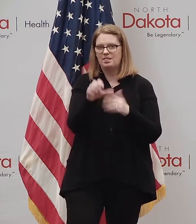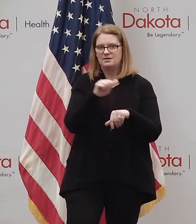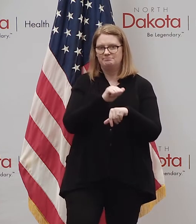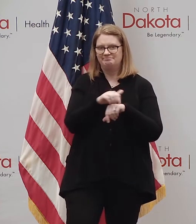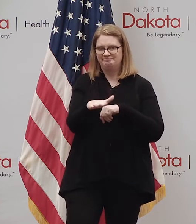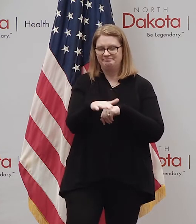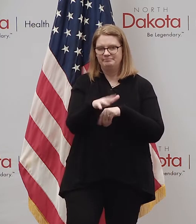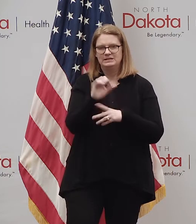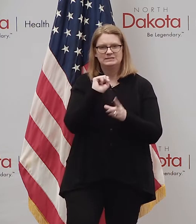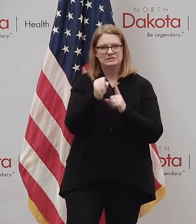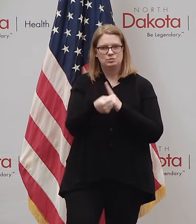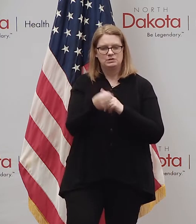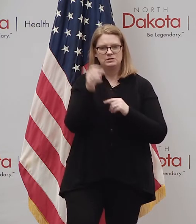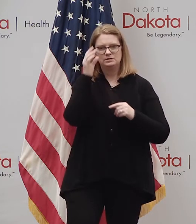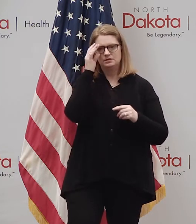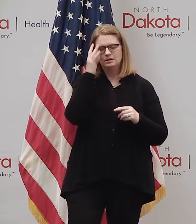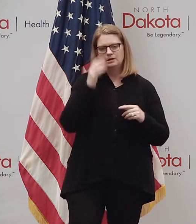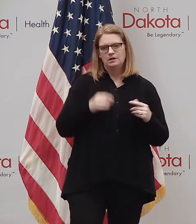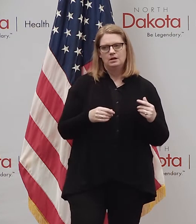mail-in situation.